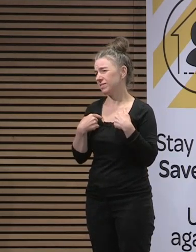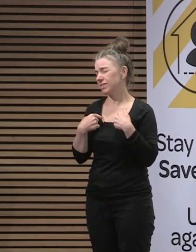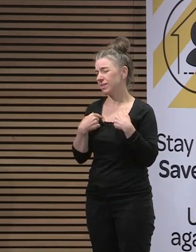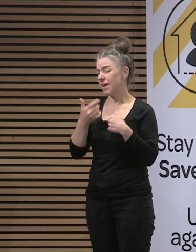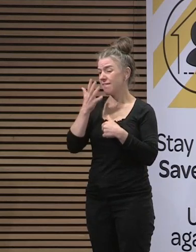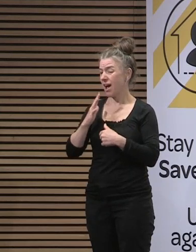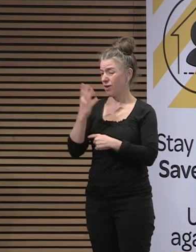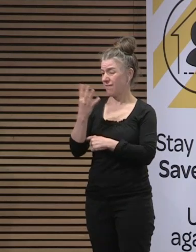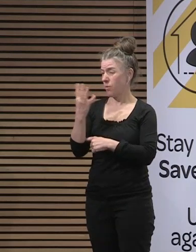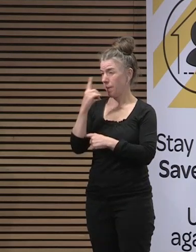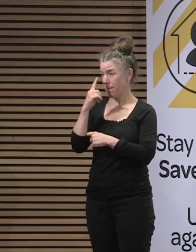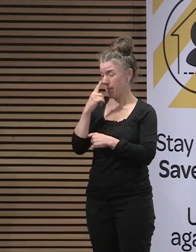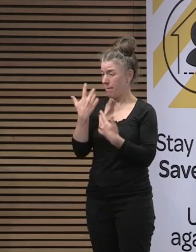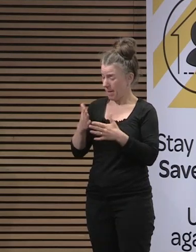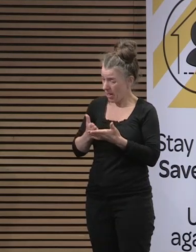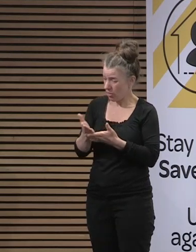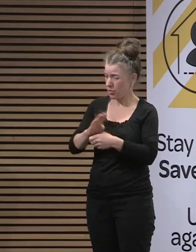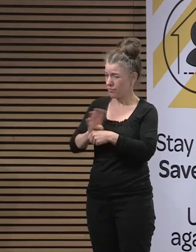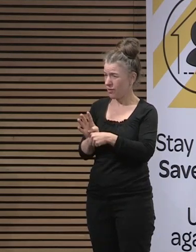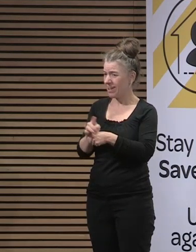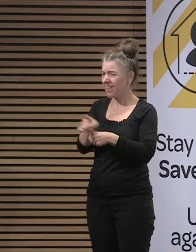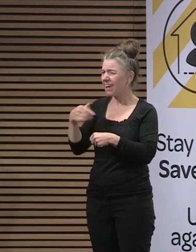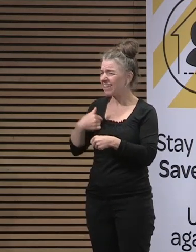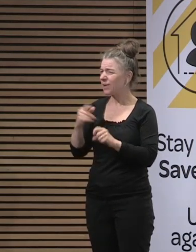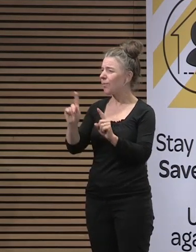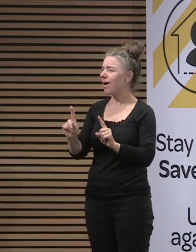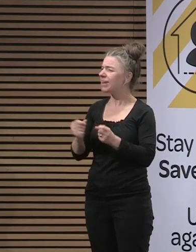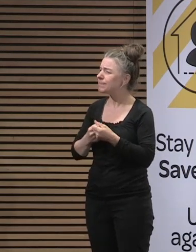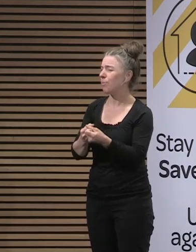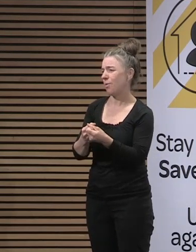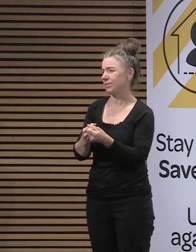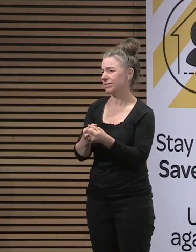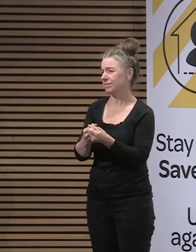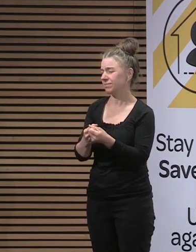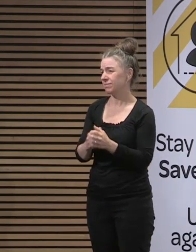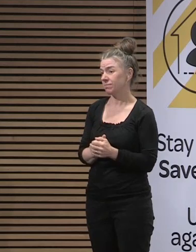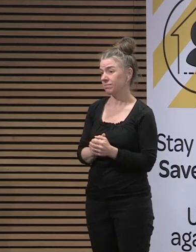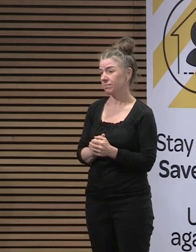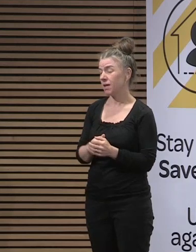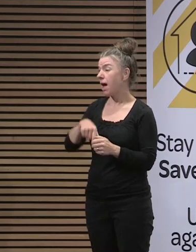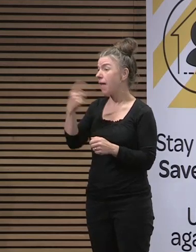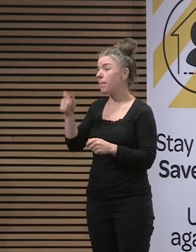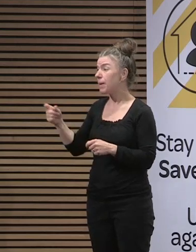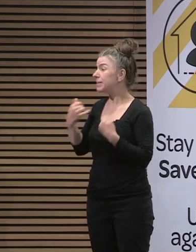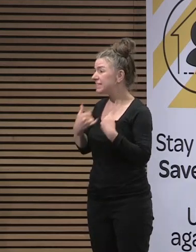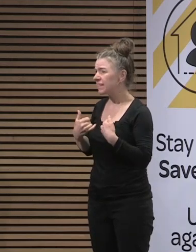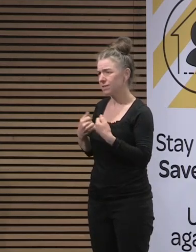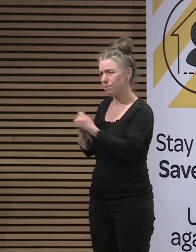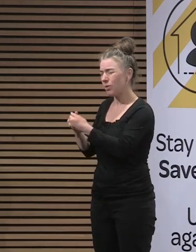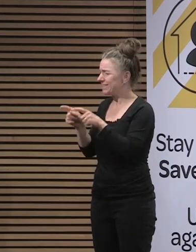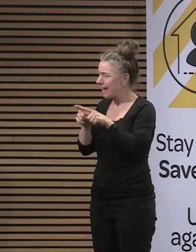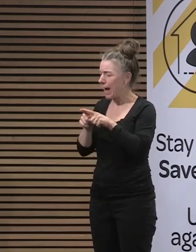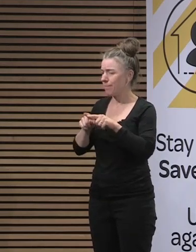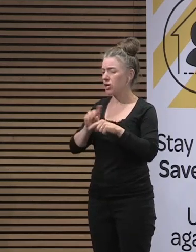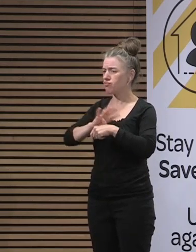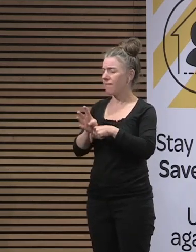have battled this illness, and they deserve our support, just as we would for anyone who is sick and in need.